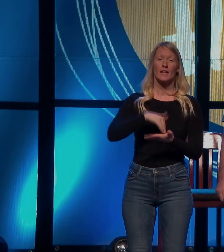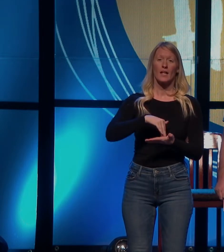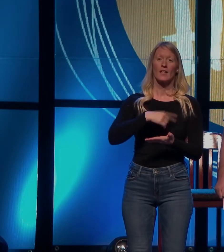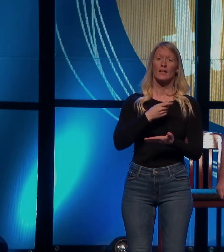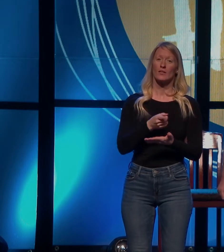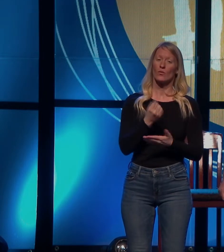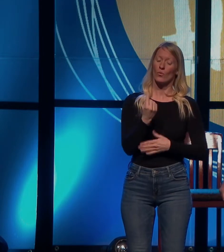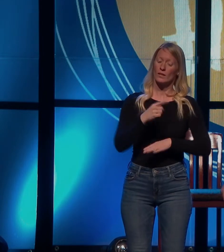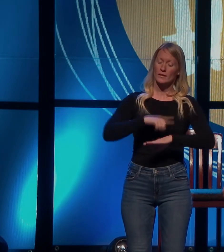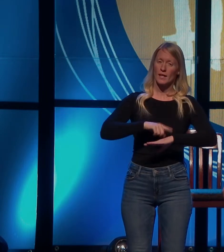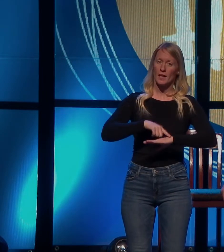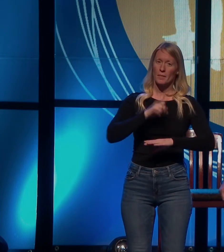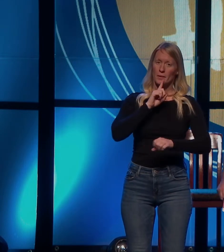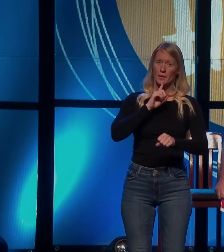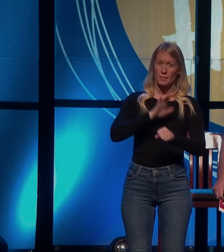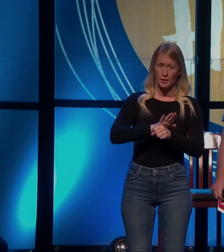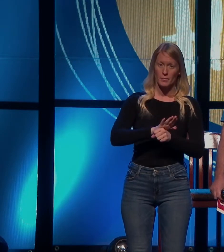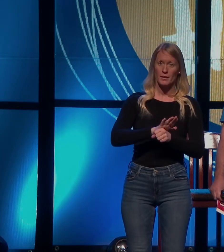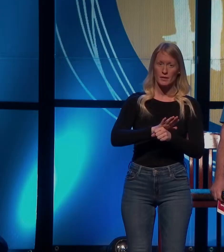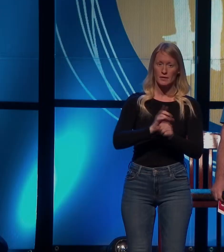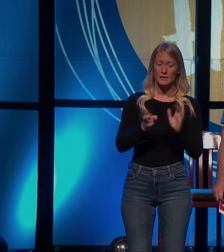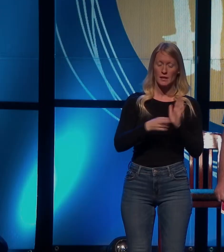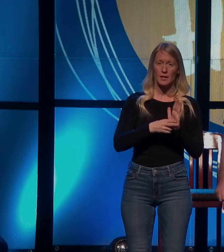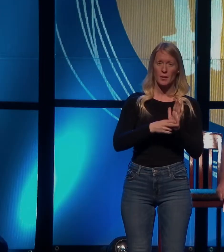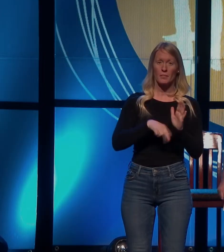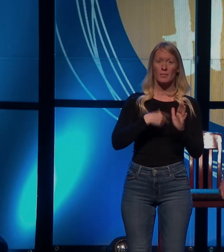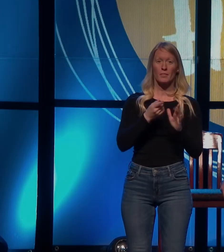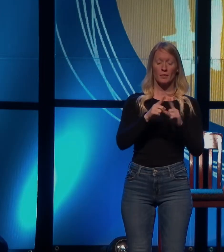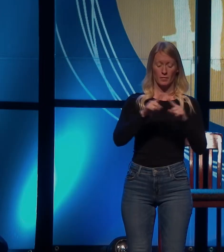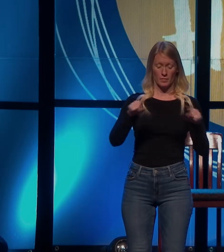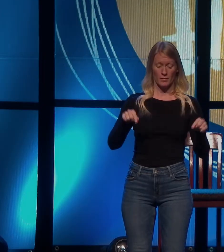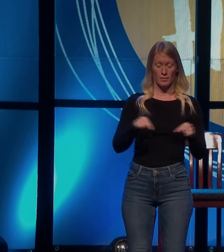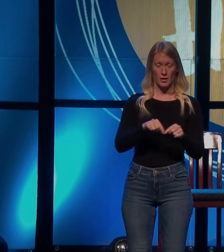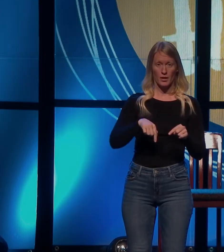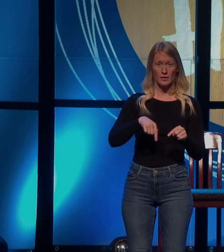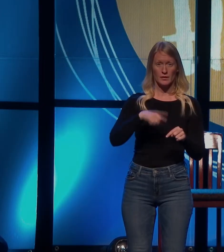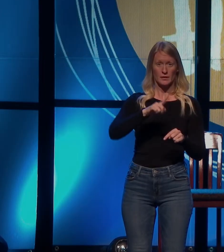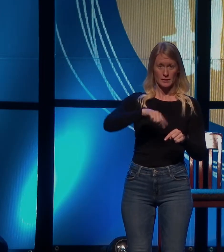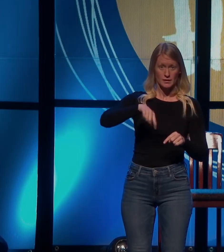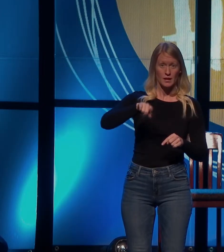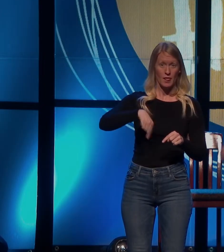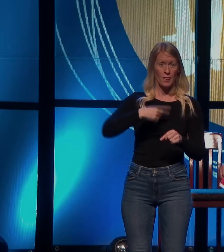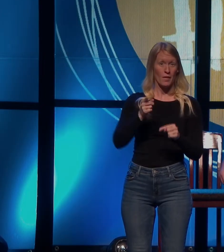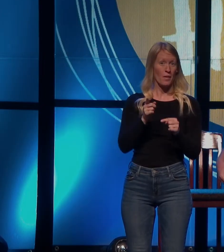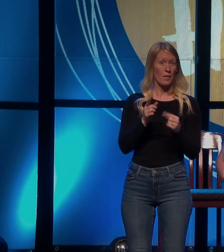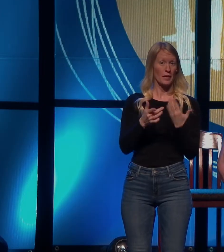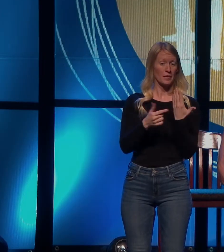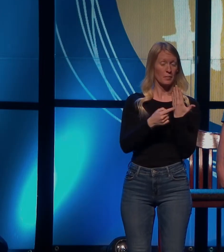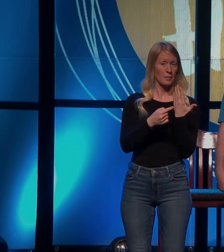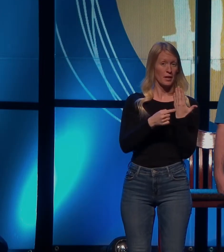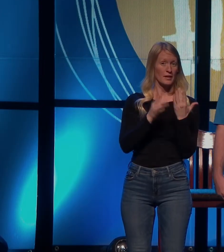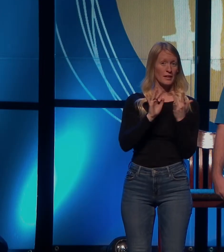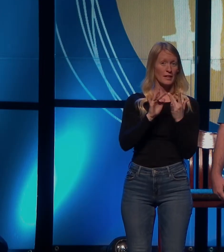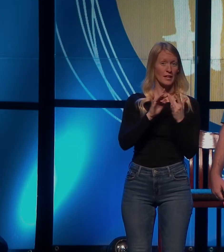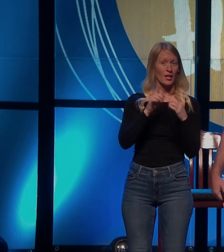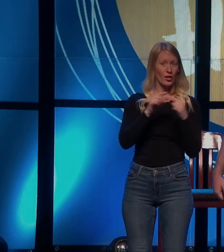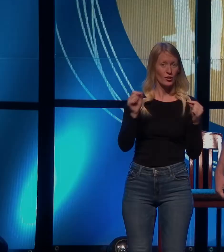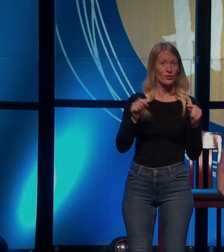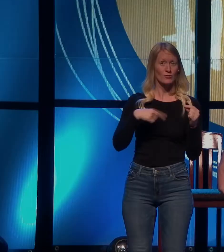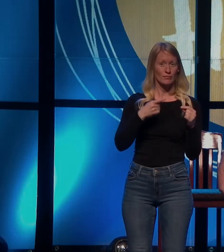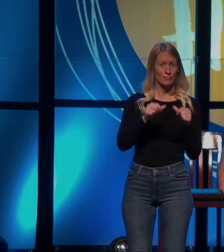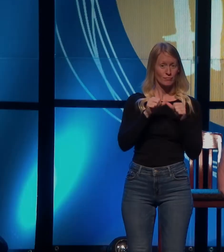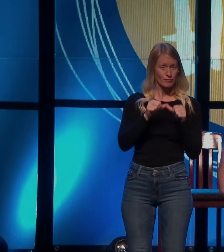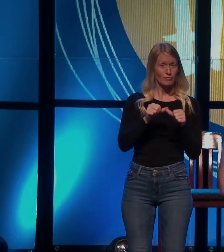this is a one-time commitment. You can, over the Easter weekend, simply check the appropriate box, again, on the back of your Connect card. See the theme that's coming